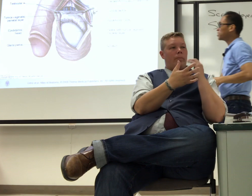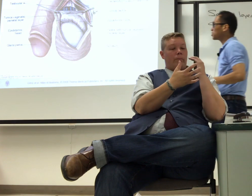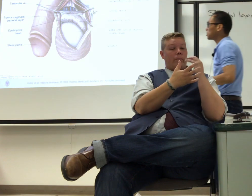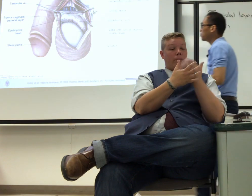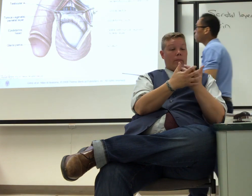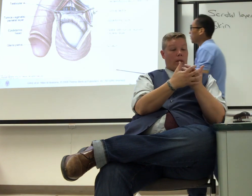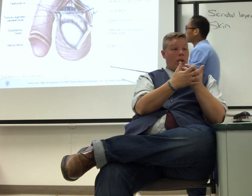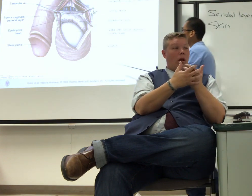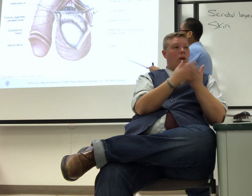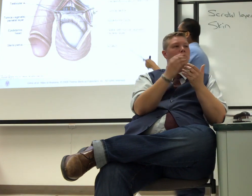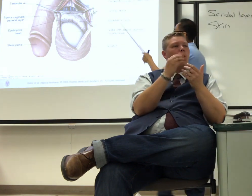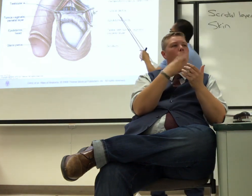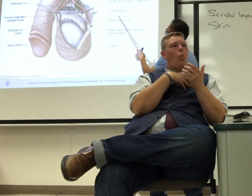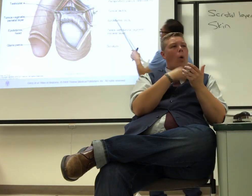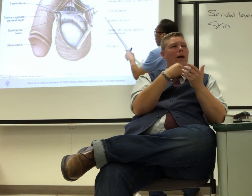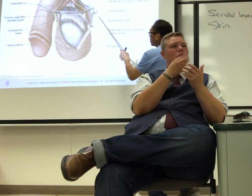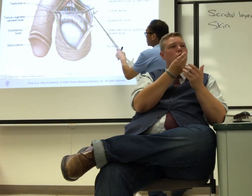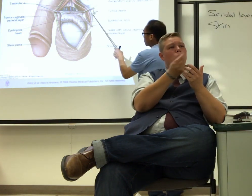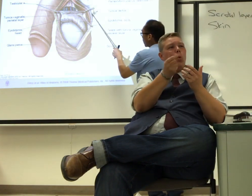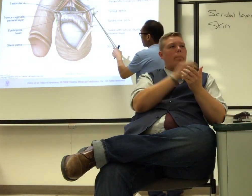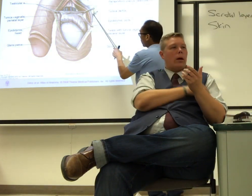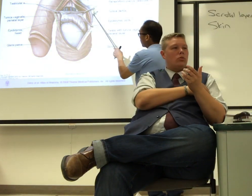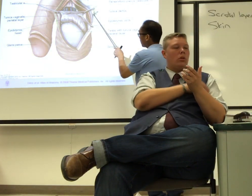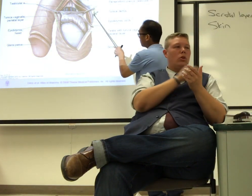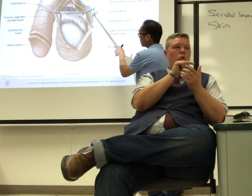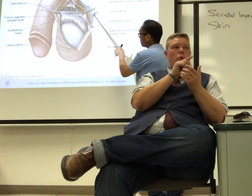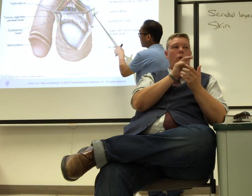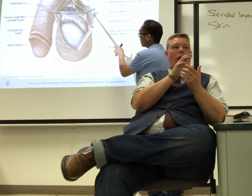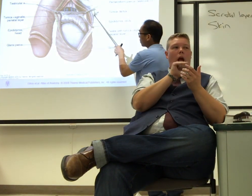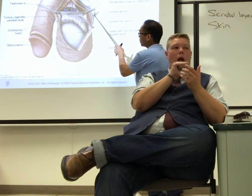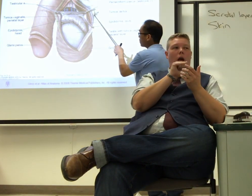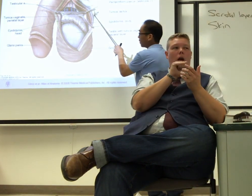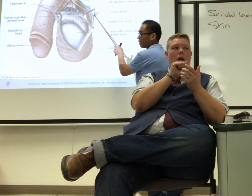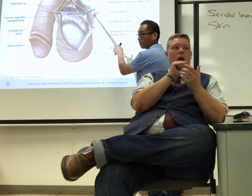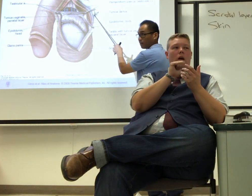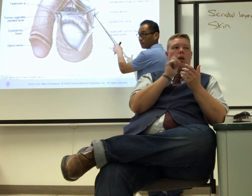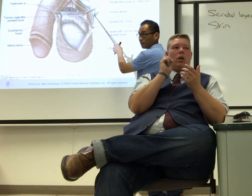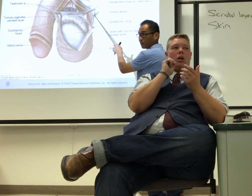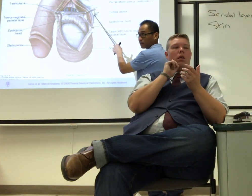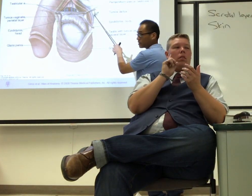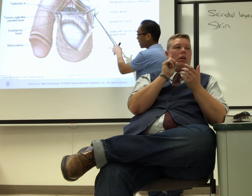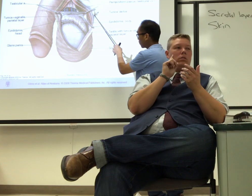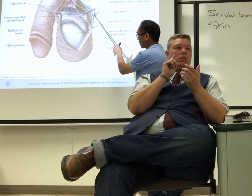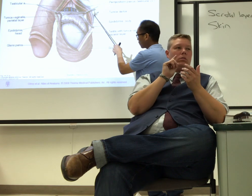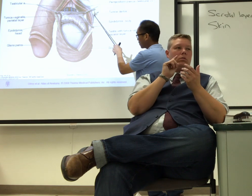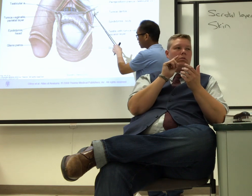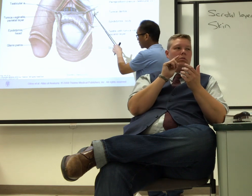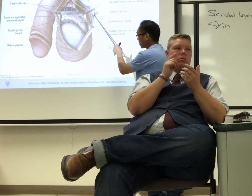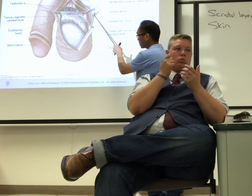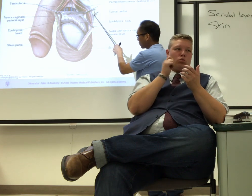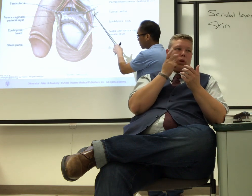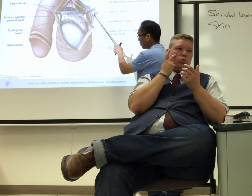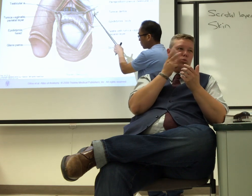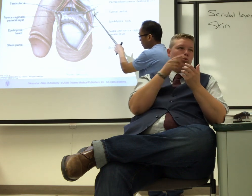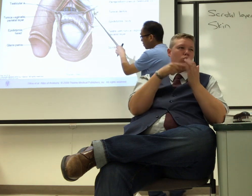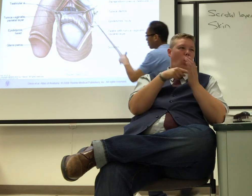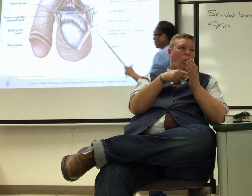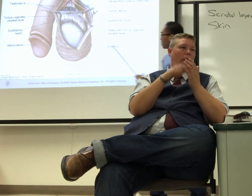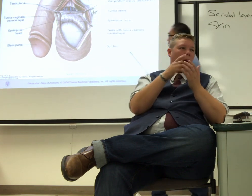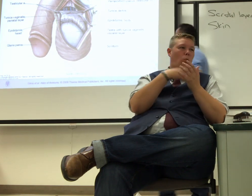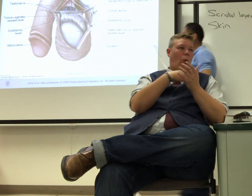is a whitish, smooth muscle called the tunica dartus. It's right here. They put a pin underneath it, separated from the skin